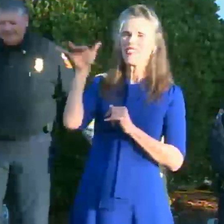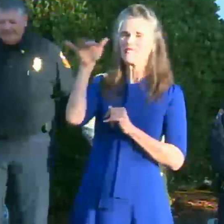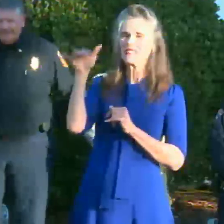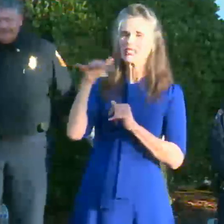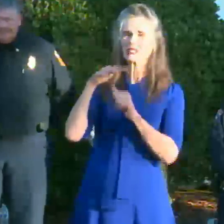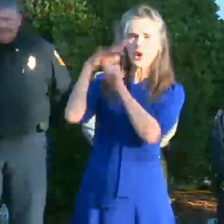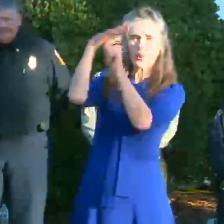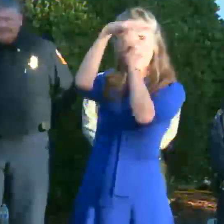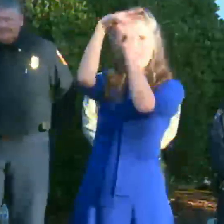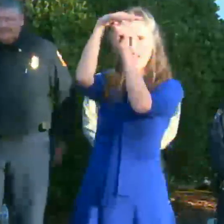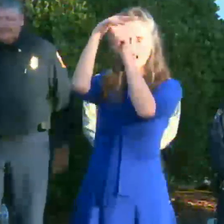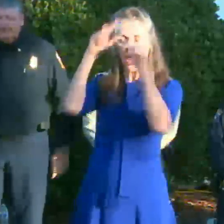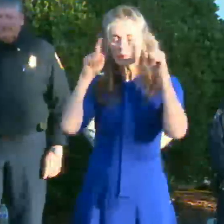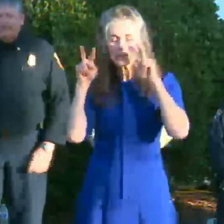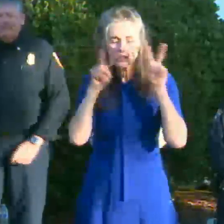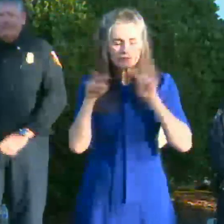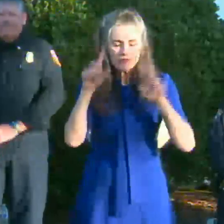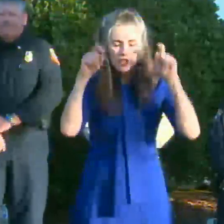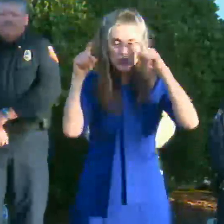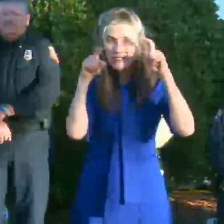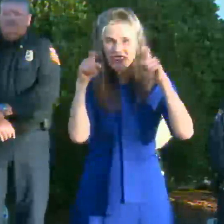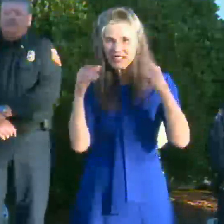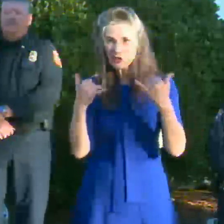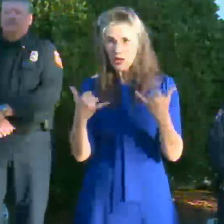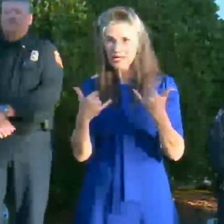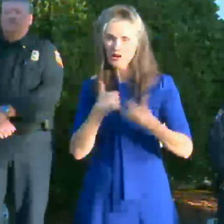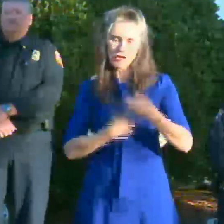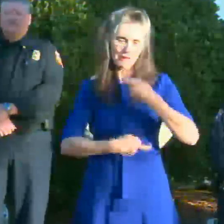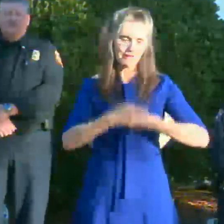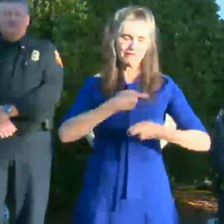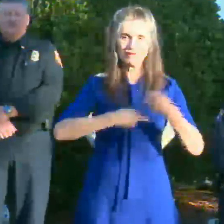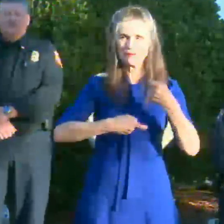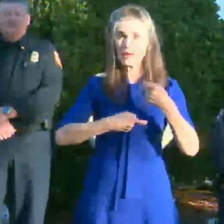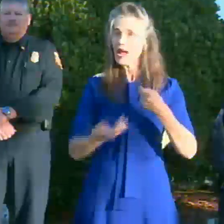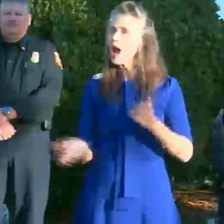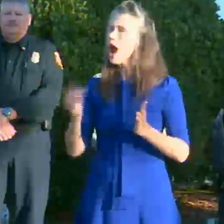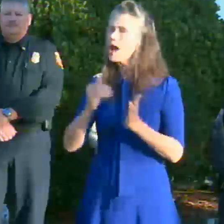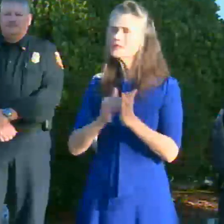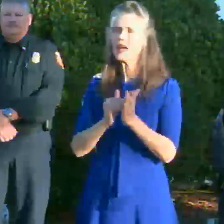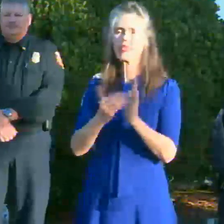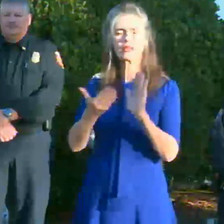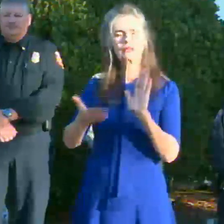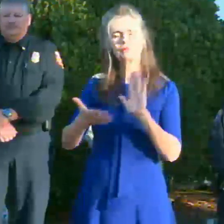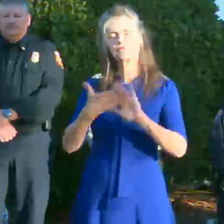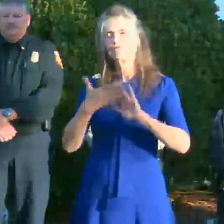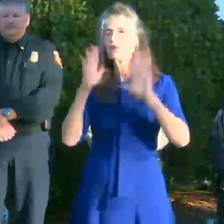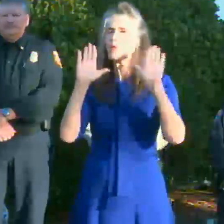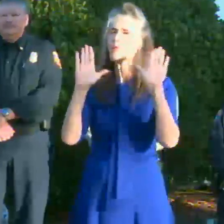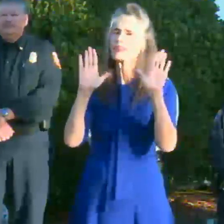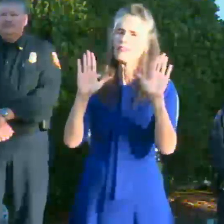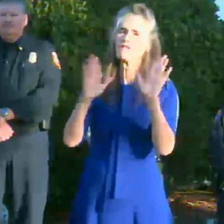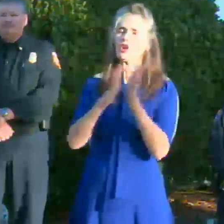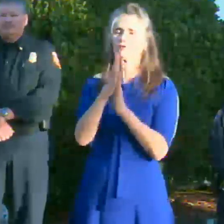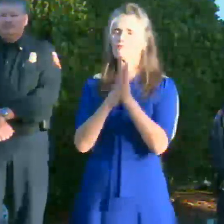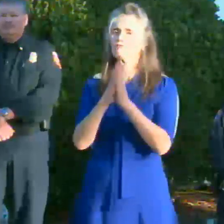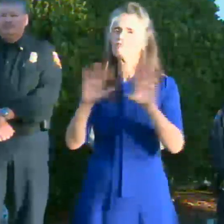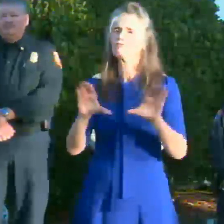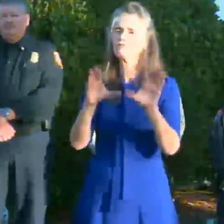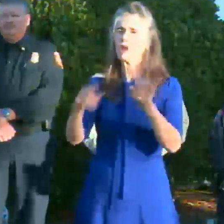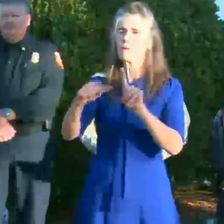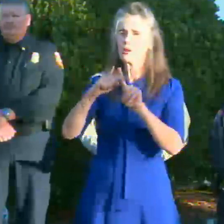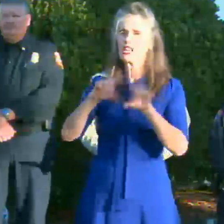is our update. It has been another very productive day. We continue to make progress. We're repairing